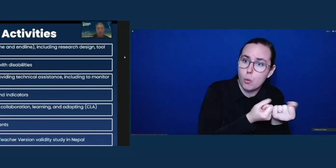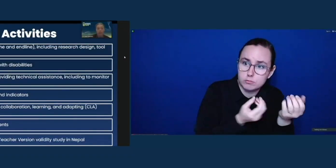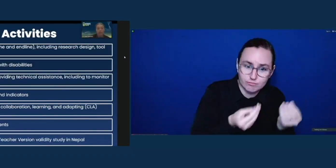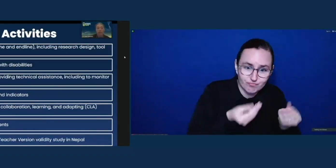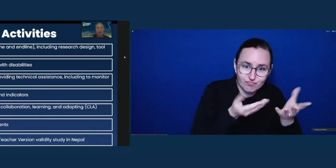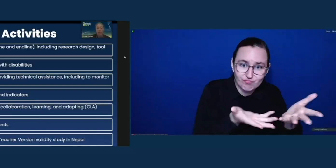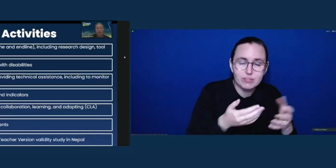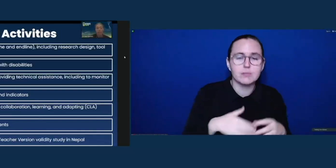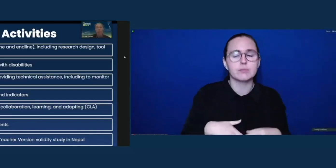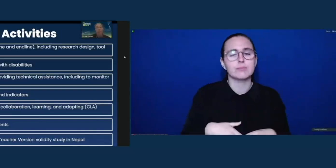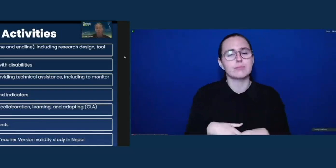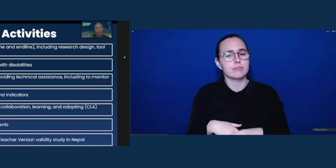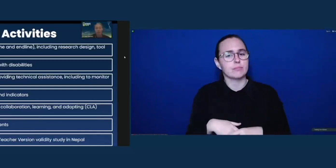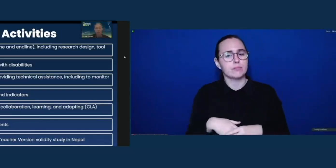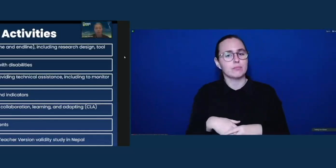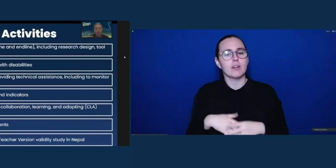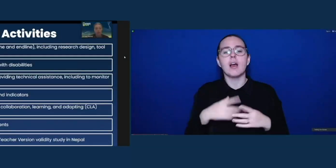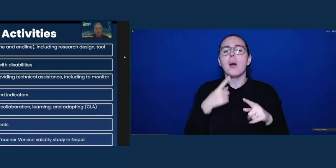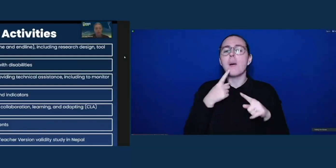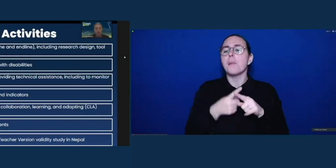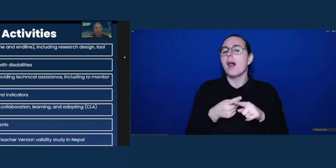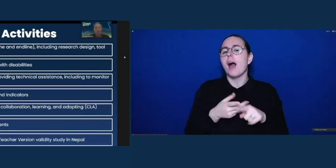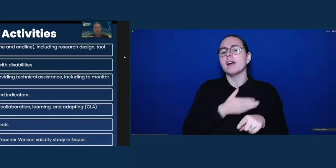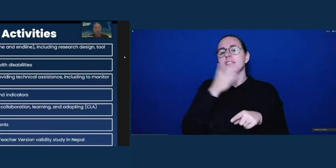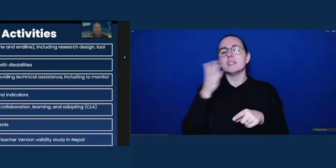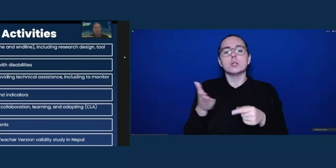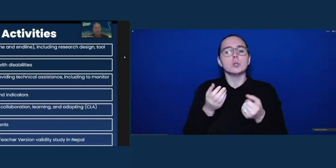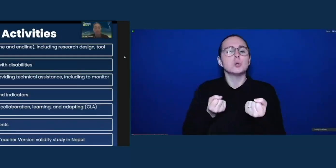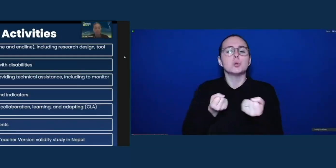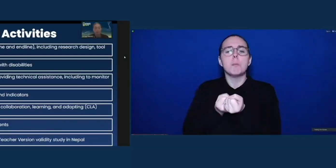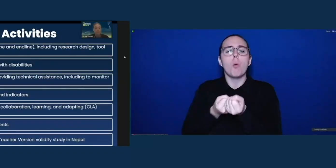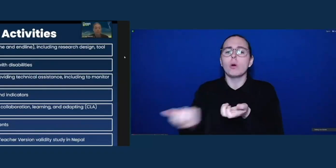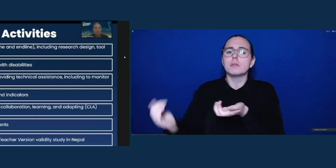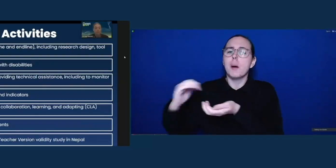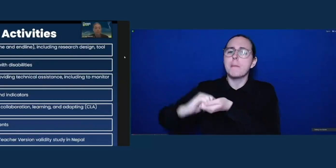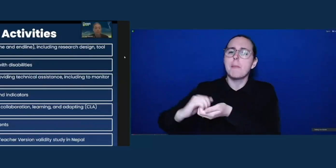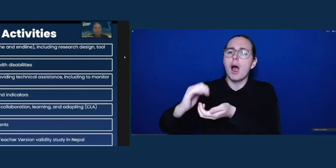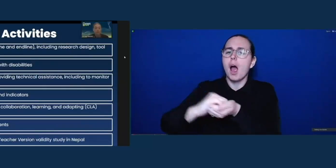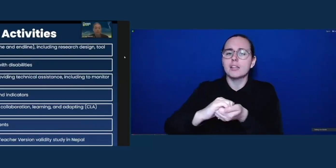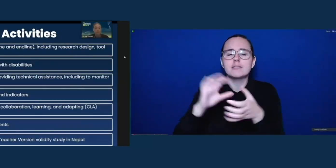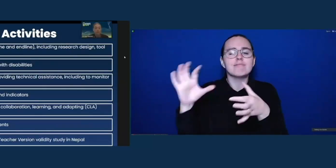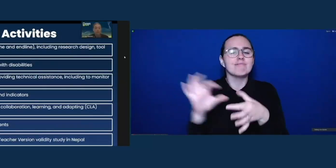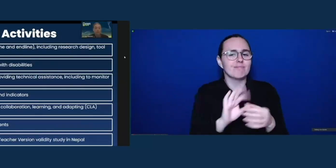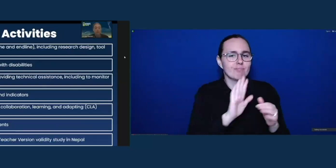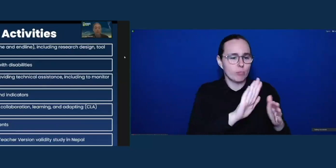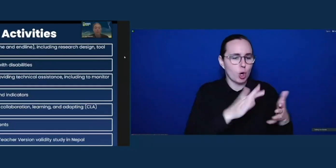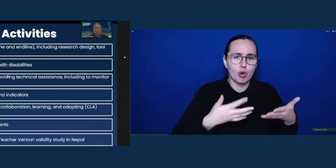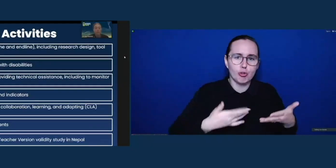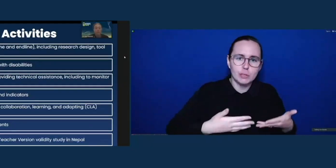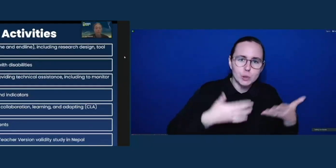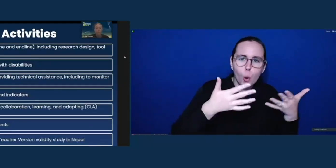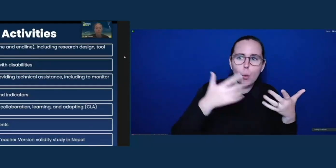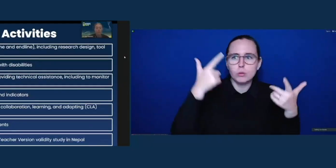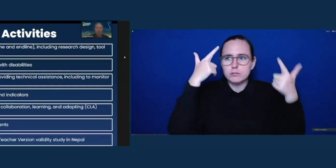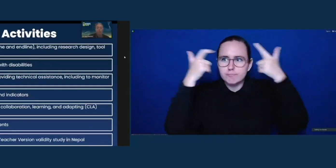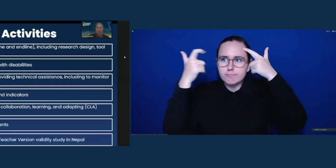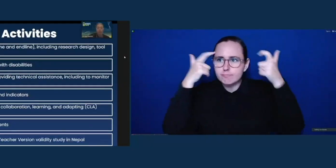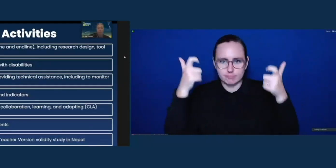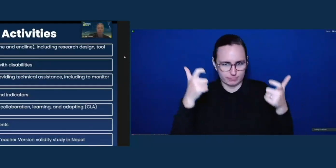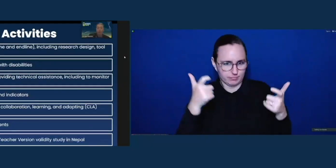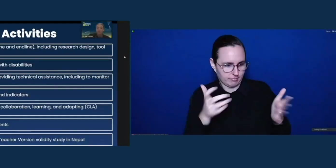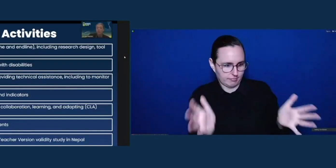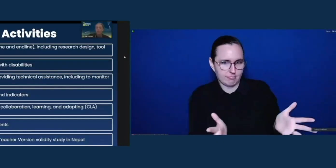to finalize the round 3 results framework and indicators. We also developed and implemented a collaboration, learning,